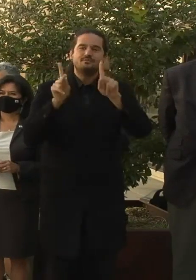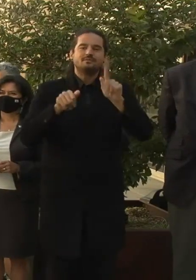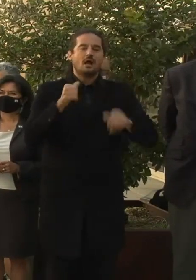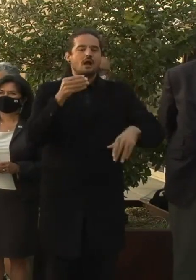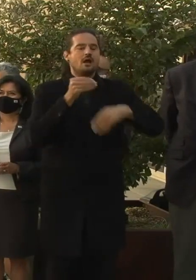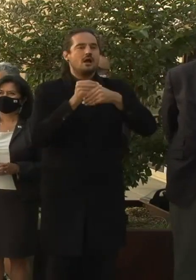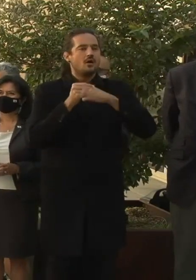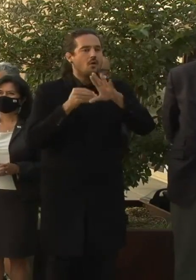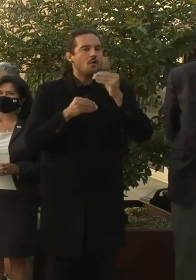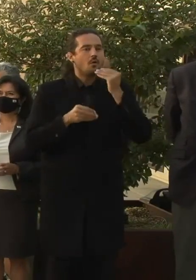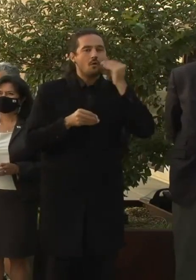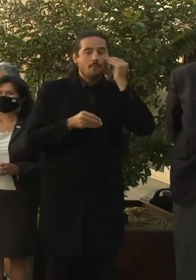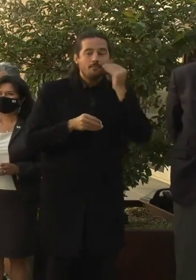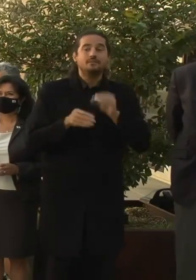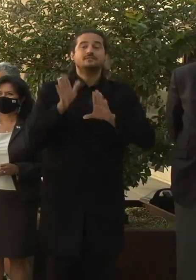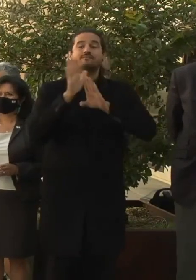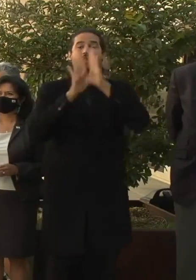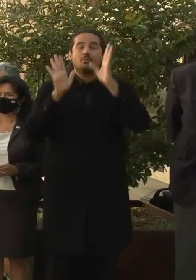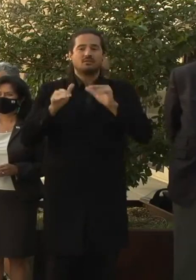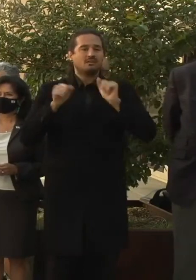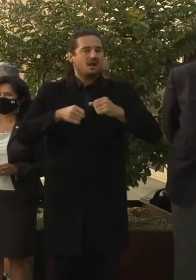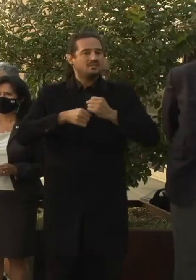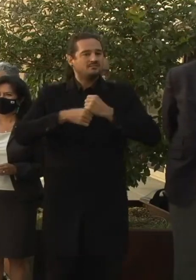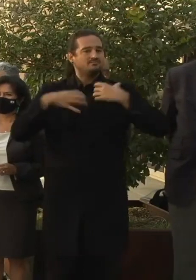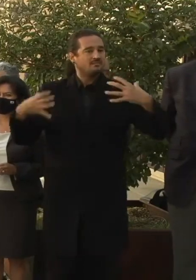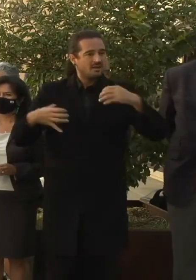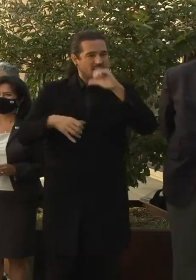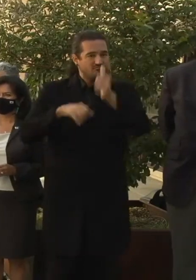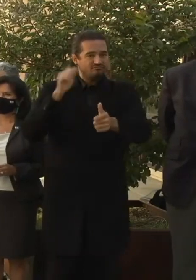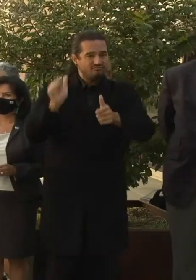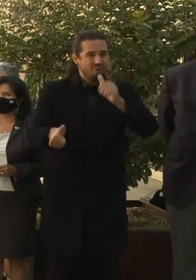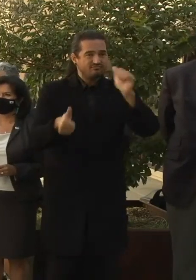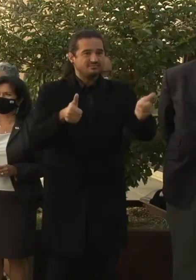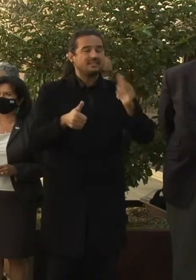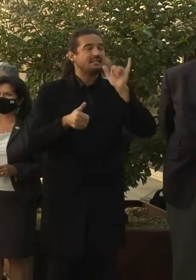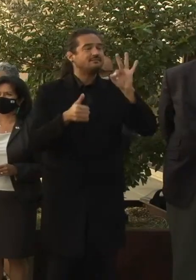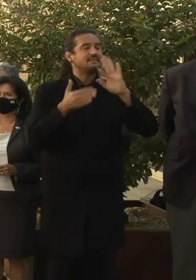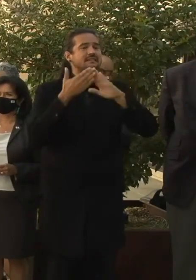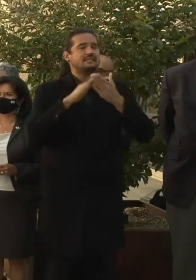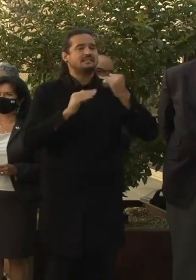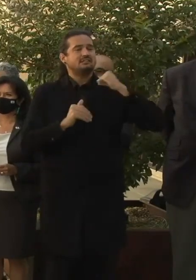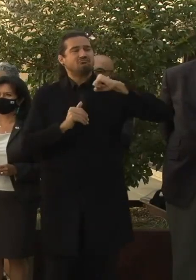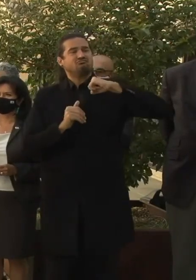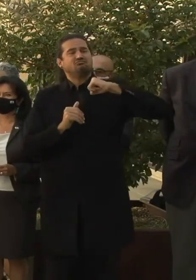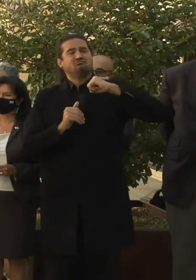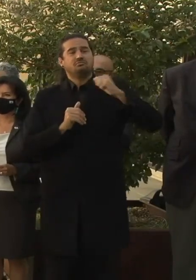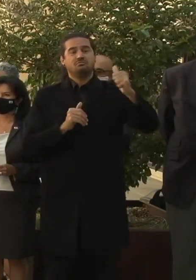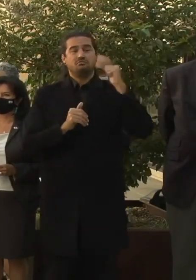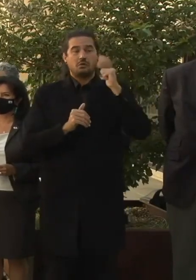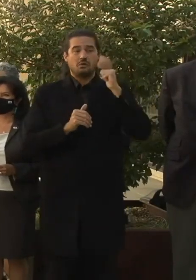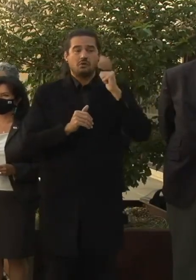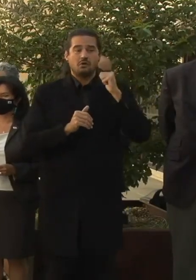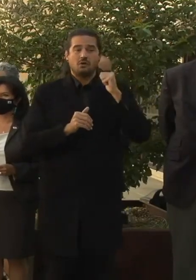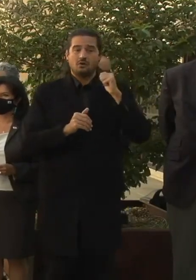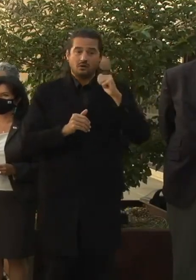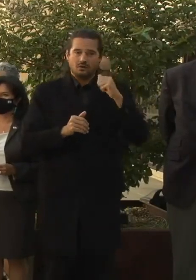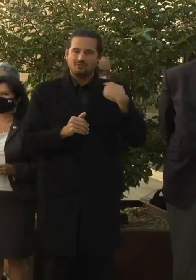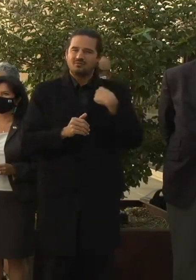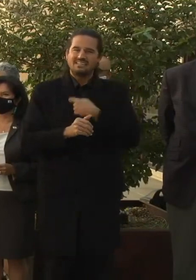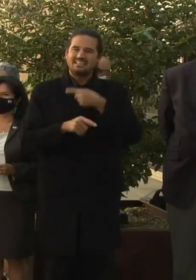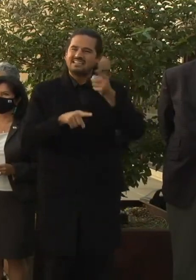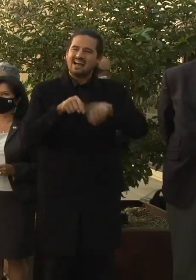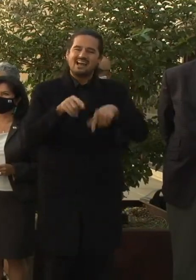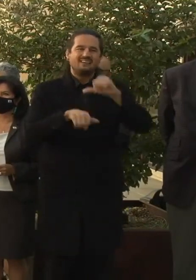But if the cities don't cooperate, then we don't get the housing we need. And so there's not only accountability in the bills that will be